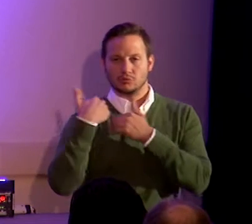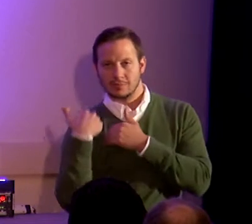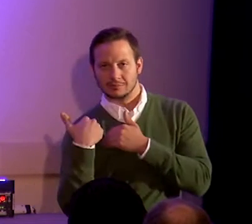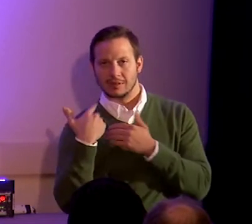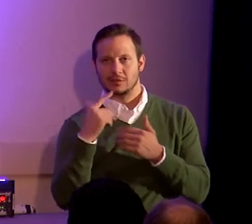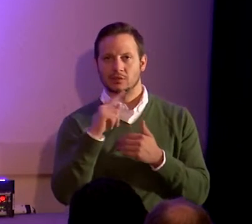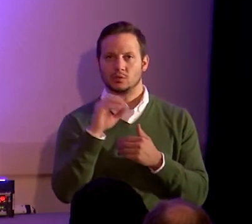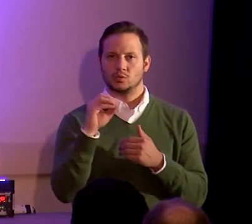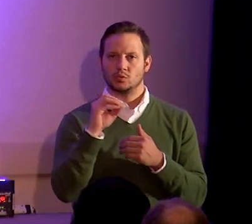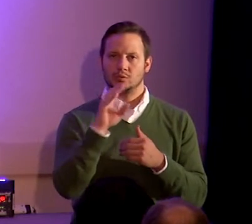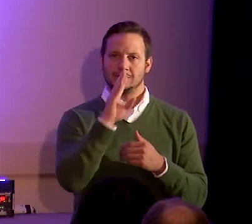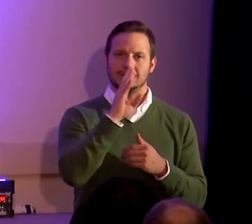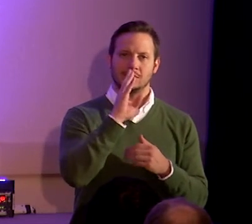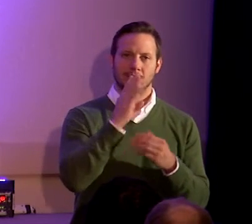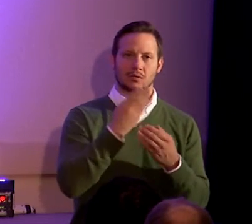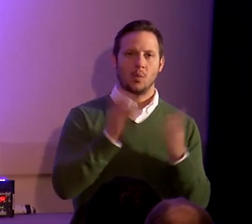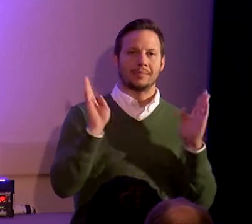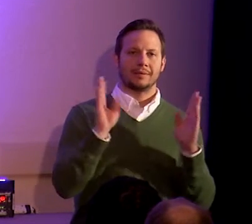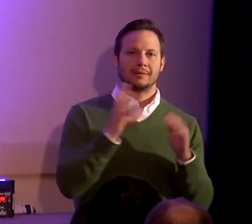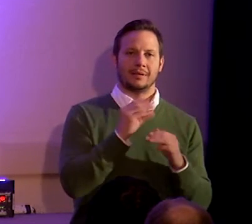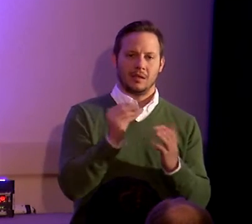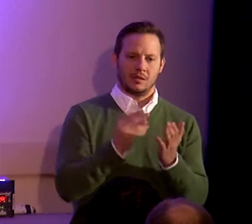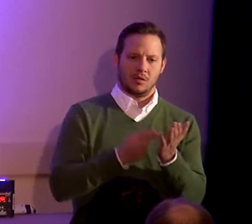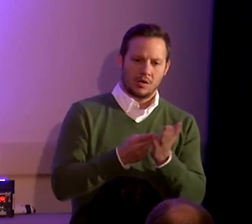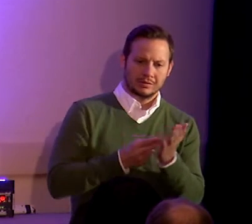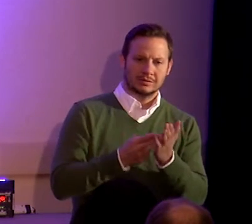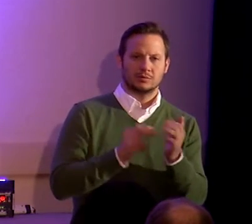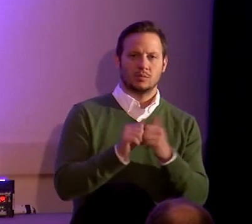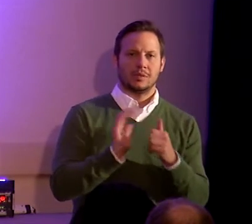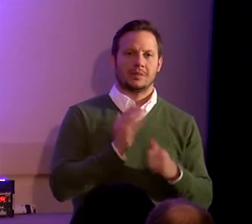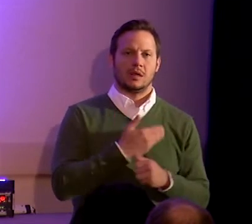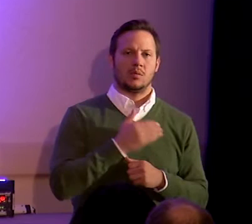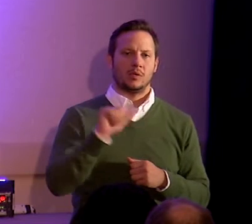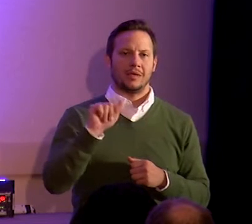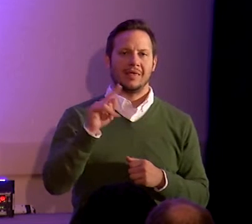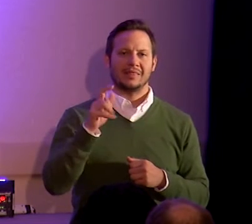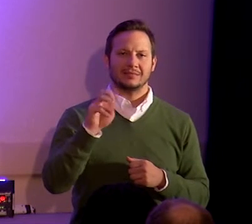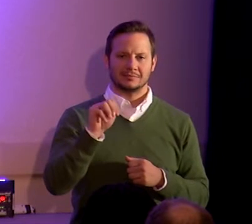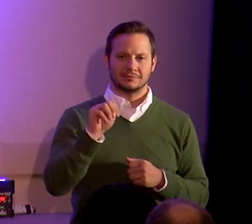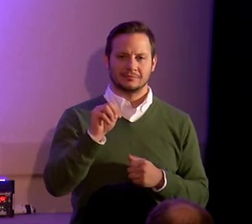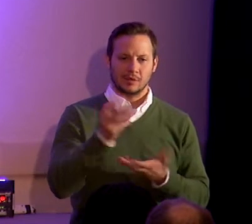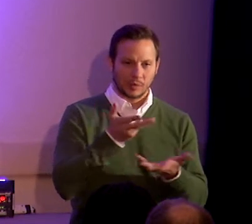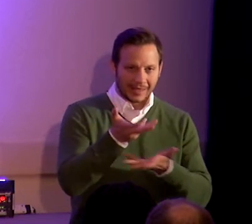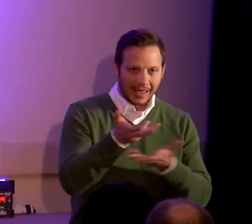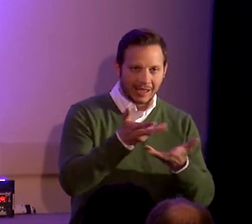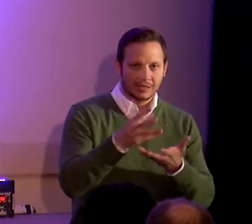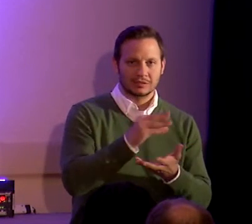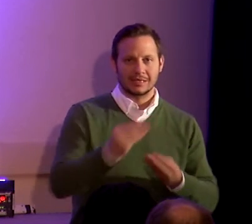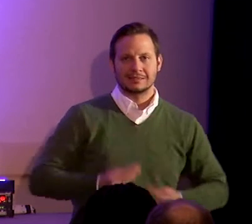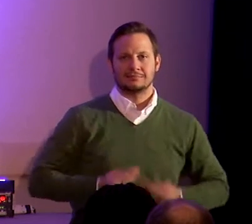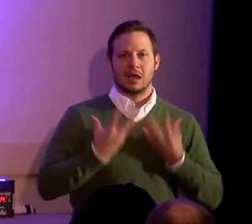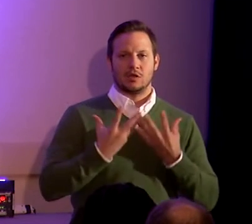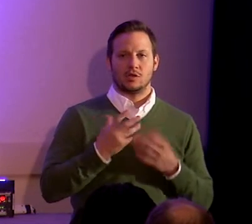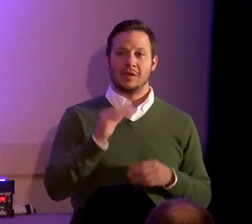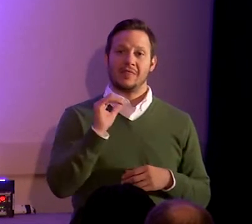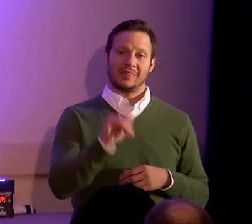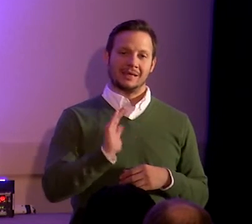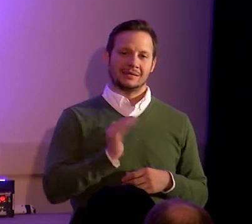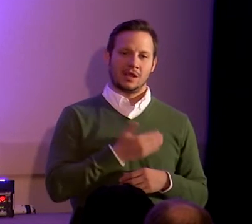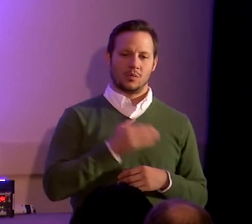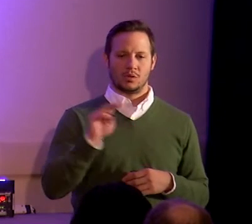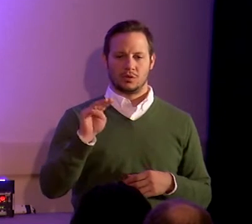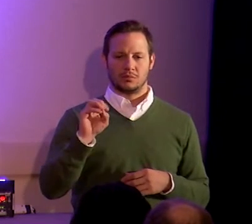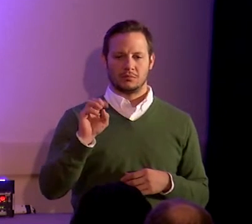speak openly and authentically about our atheism, right, in an engaging and inspiring way. Our movement did that, and I'm not